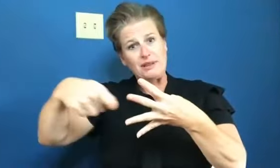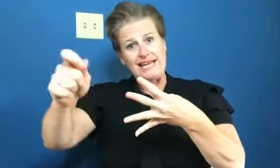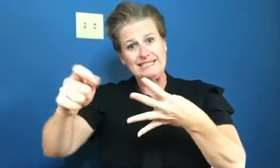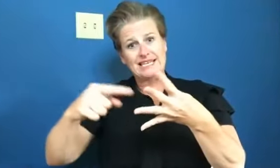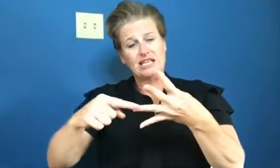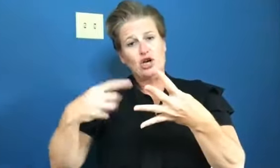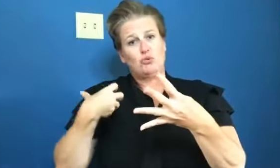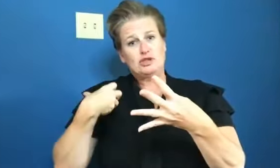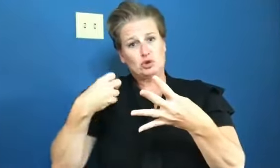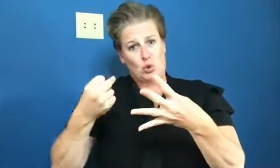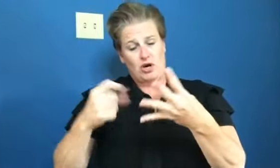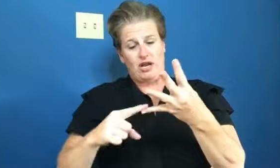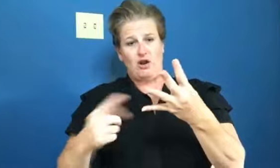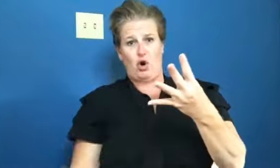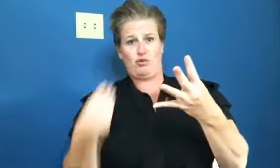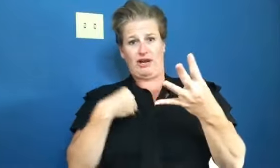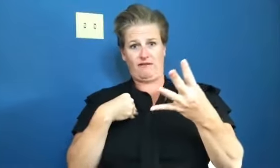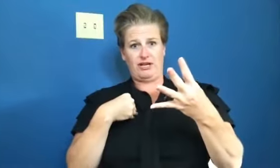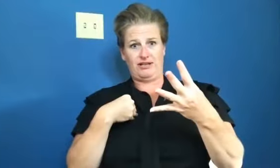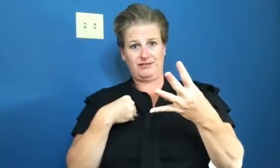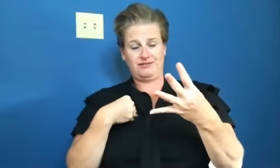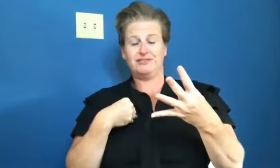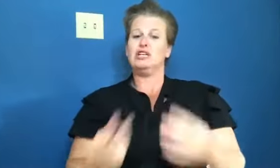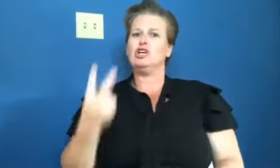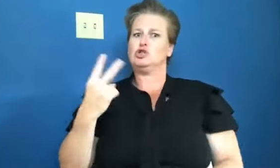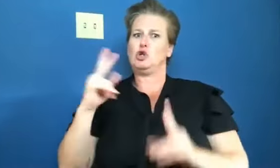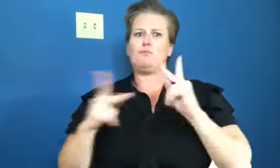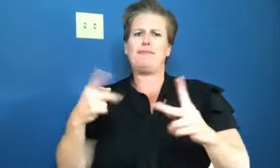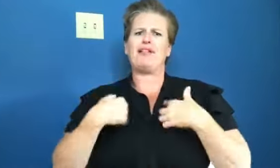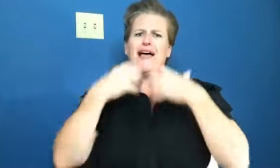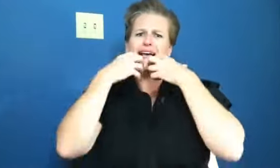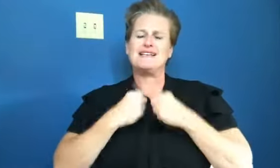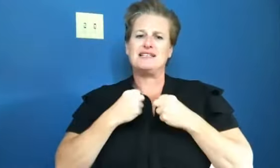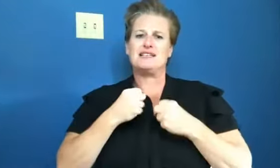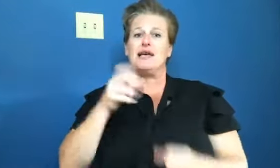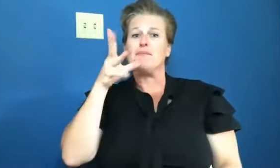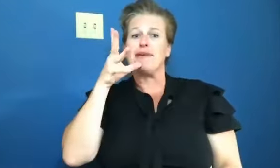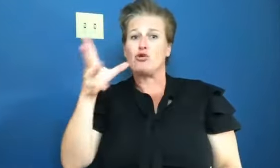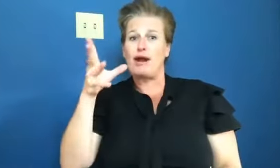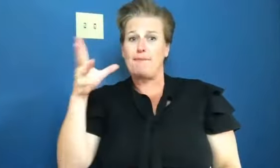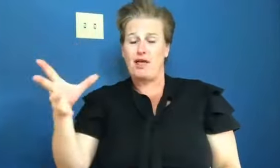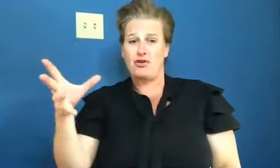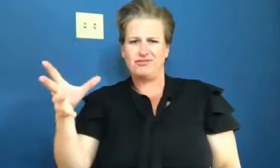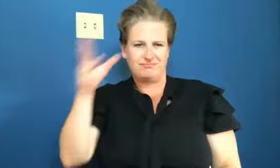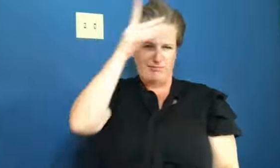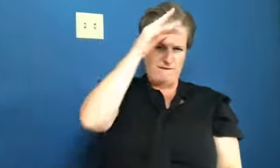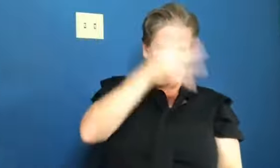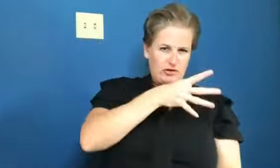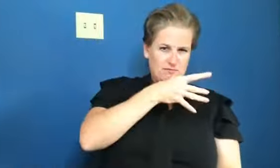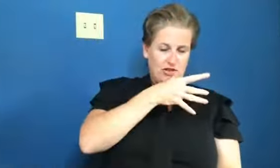so two people in my life meant something to me, my grandmother, my father's mother, and his sister. His sister died at age 38 of breast cancer. And